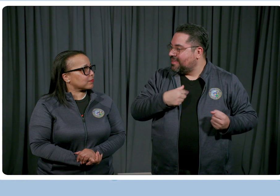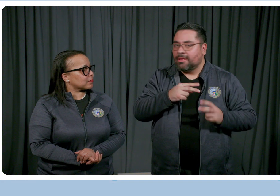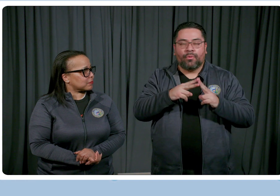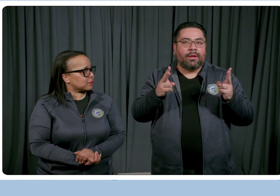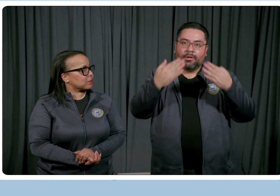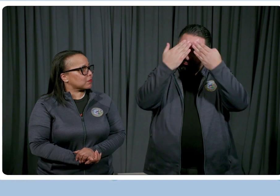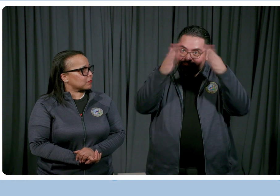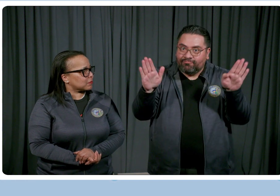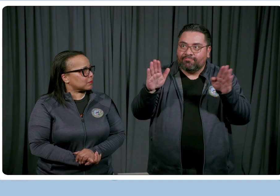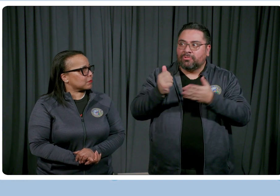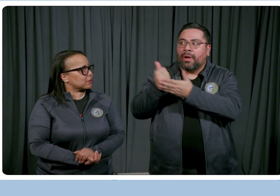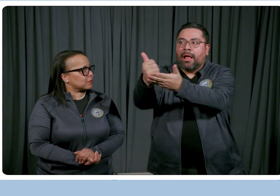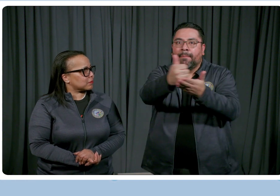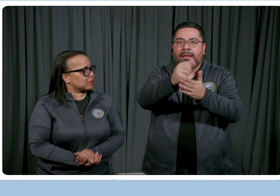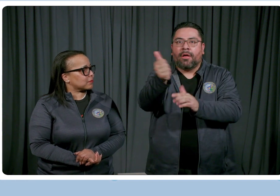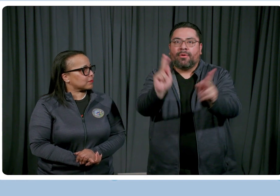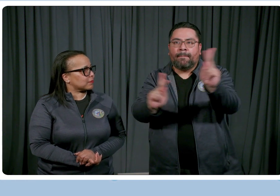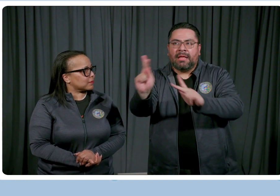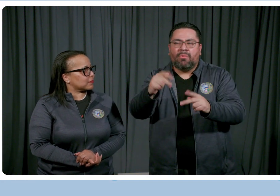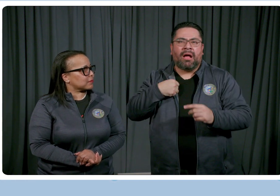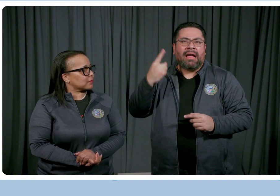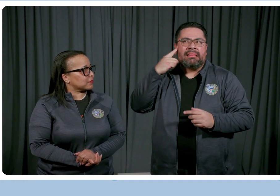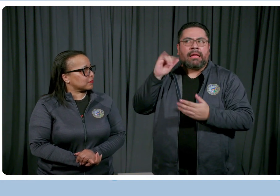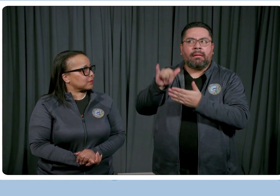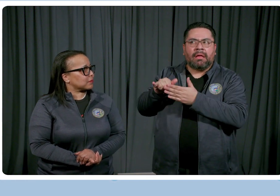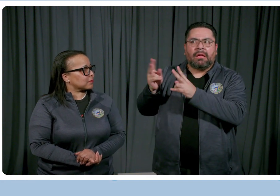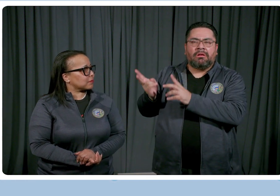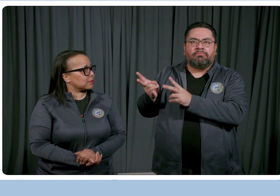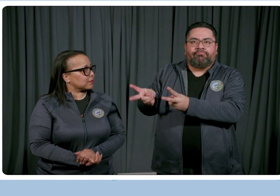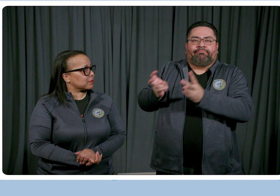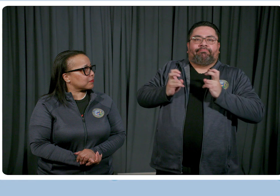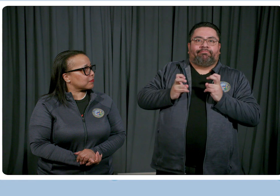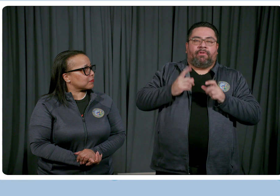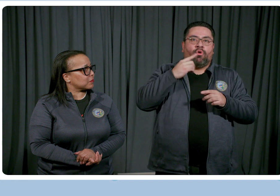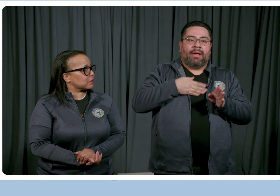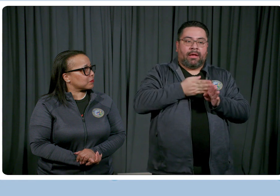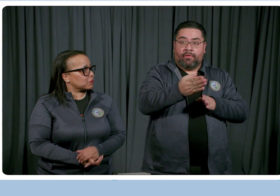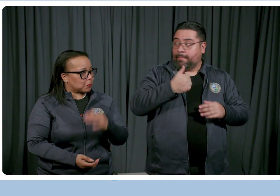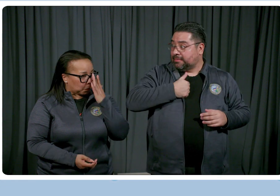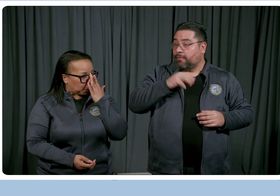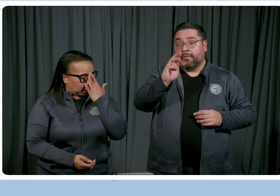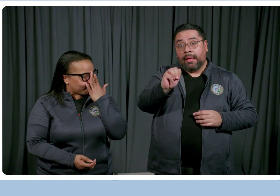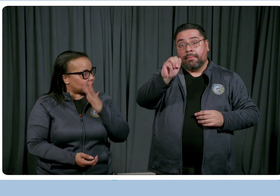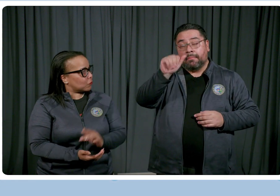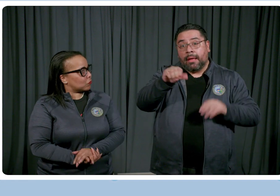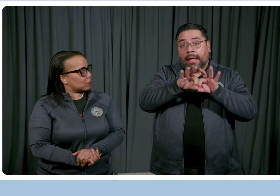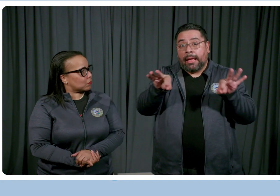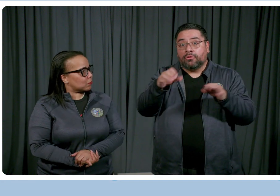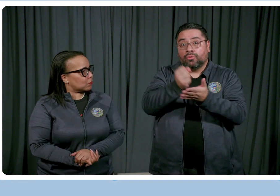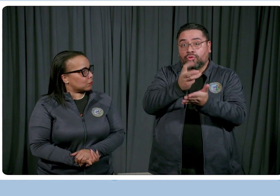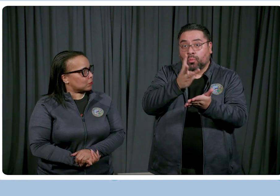and really open to helping others. And I think I just kind of took that career path. I myself got my master's